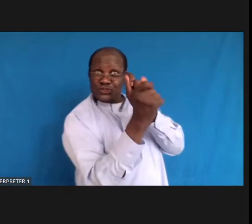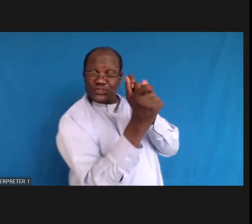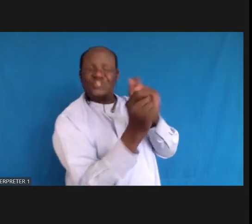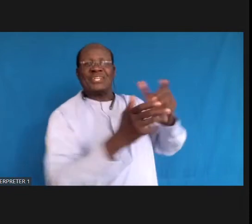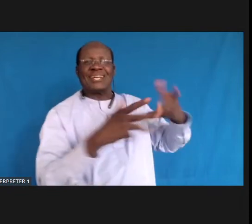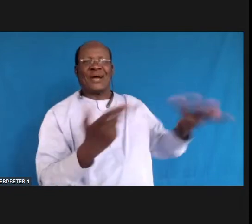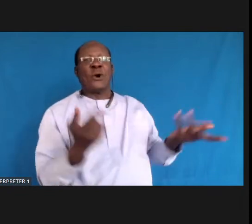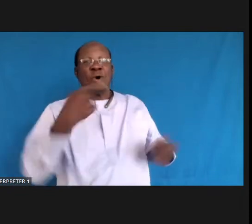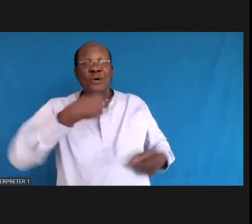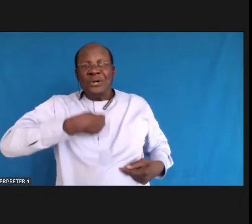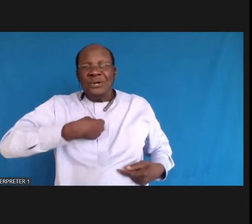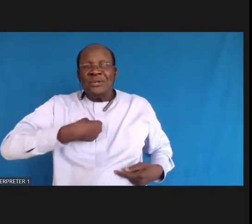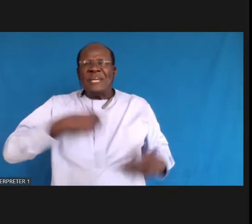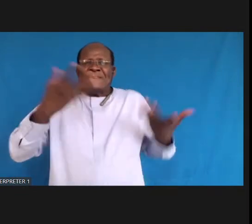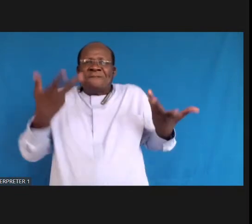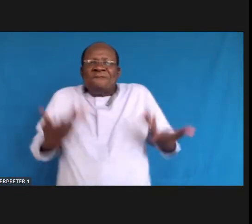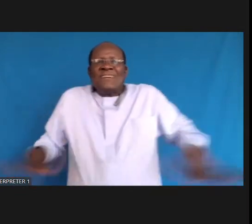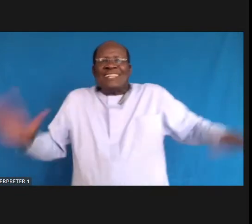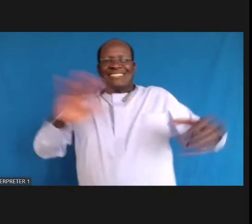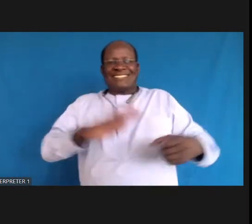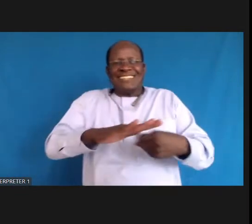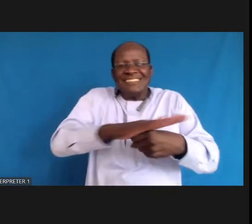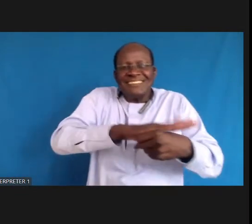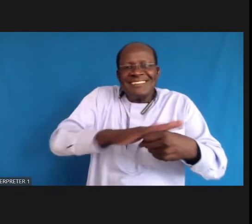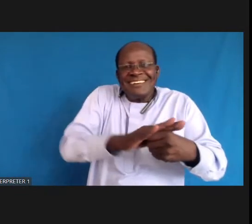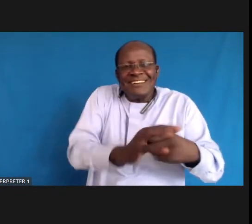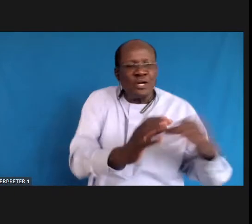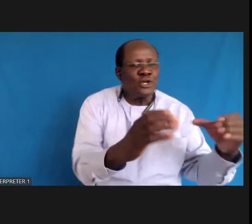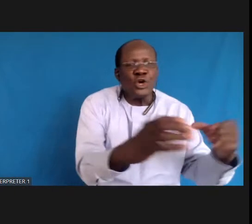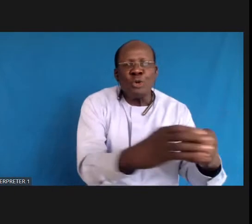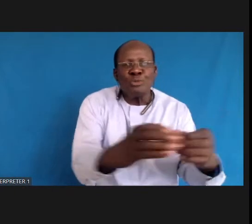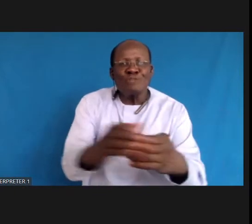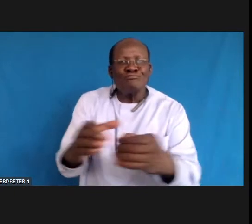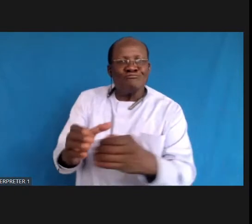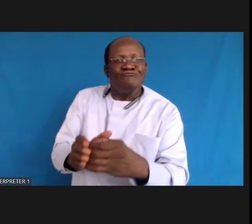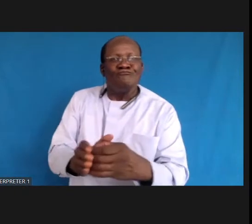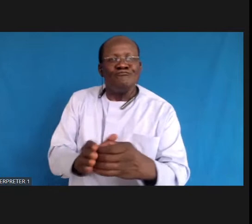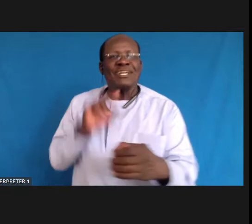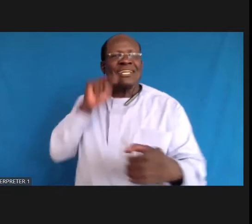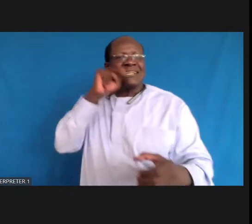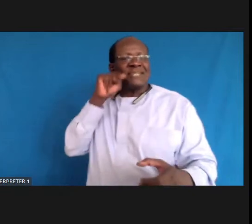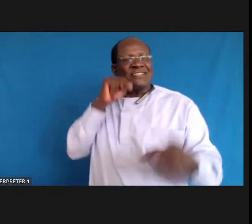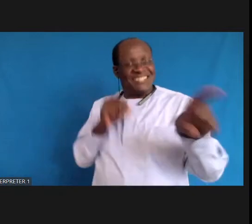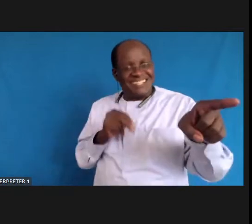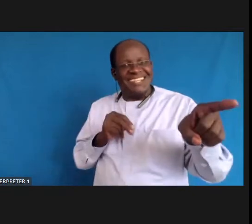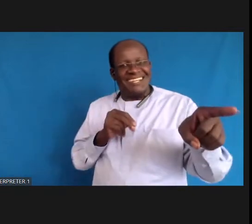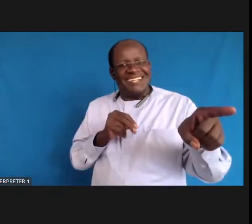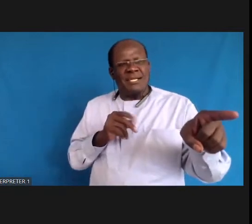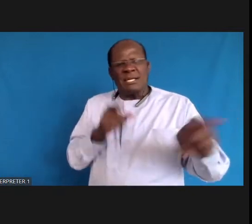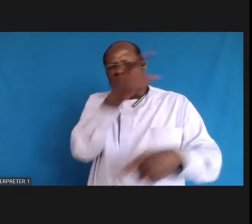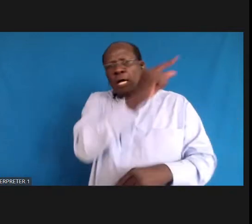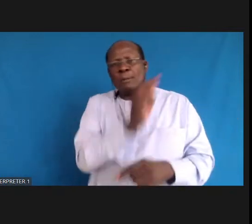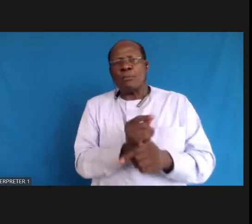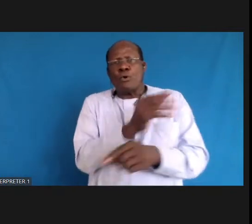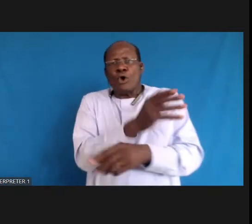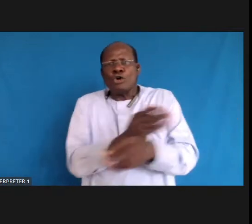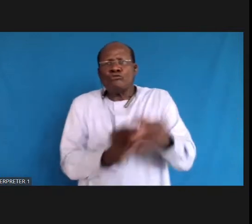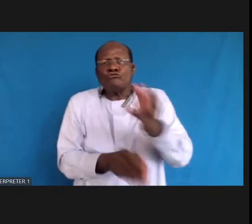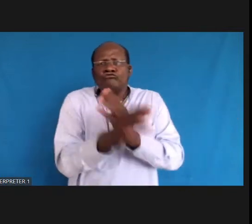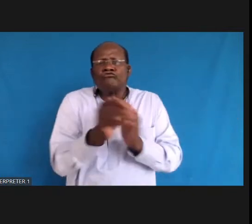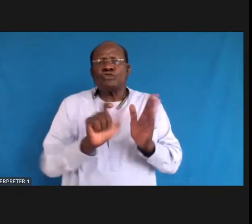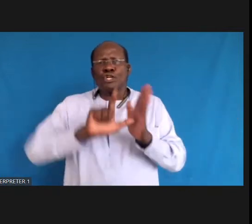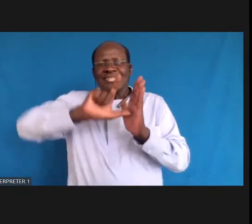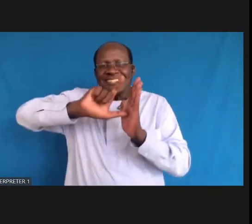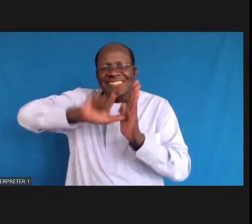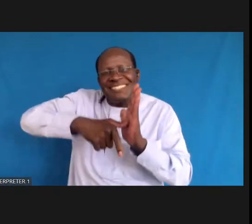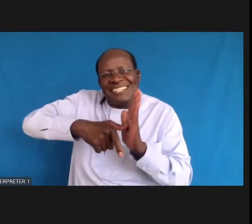to a local community in Oyo State, Nigeria, to talk with people living with disability about what they really want. When we talk